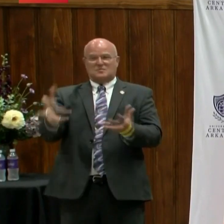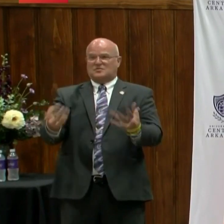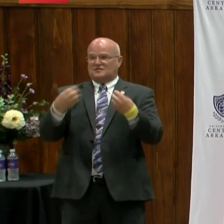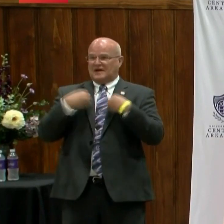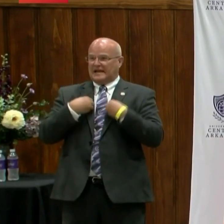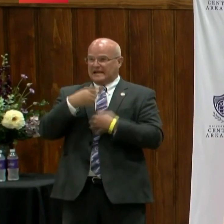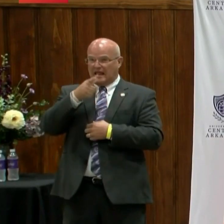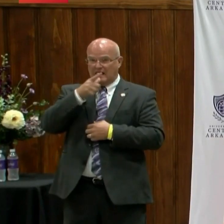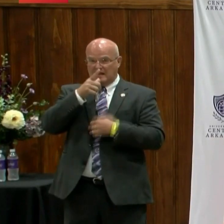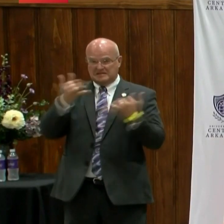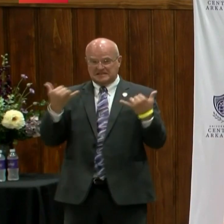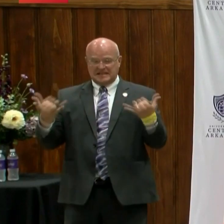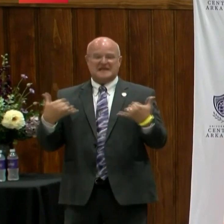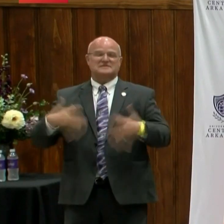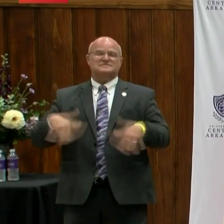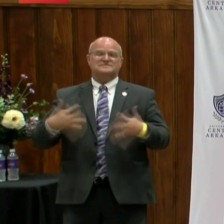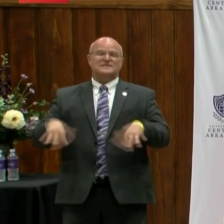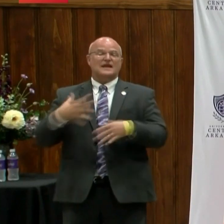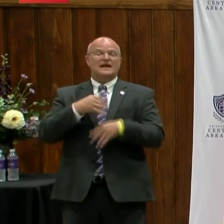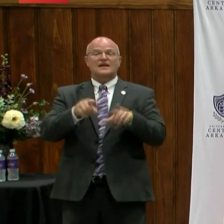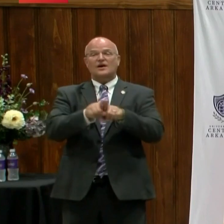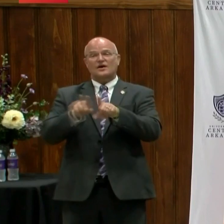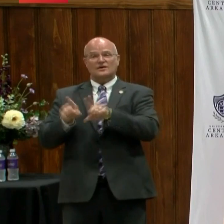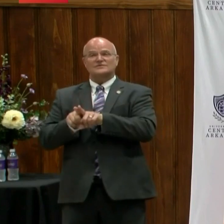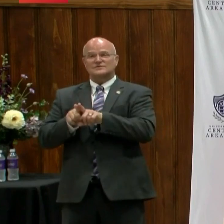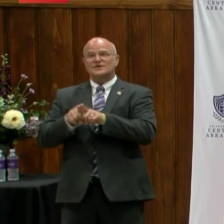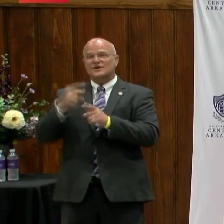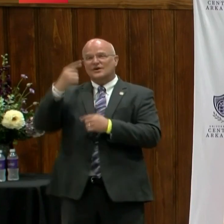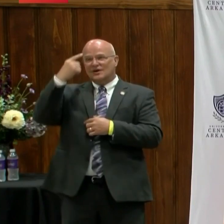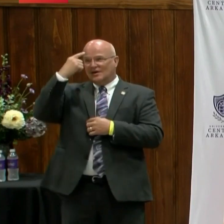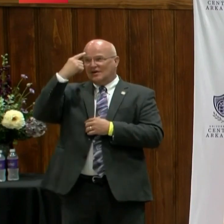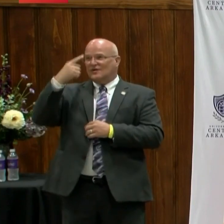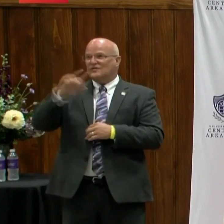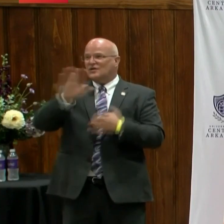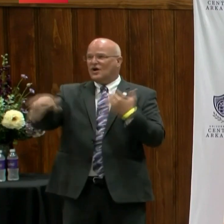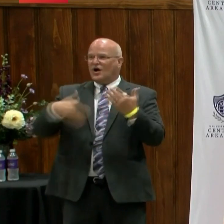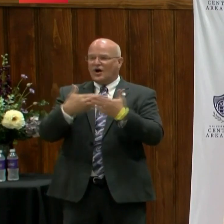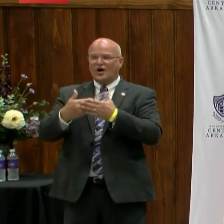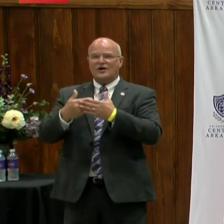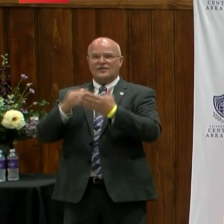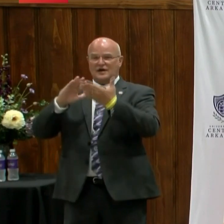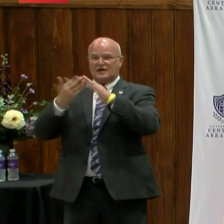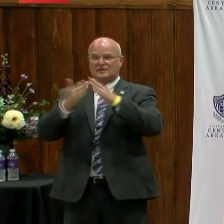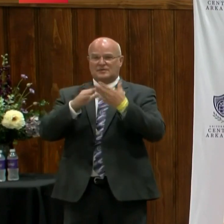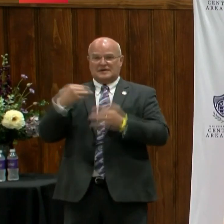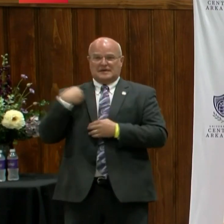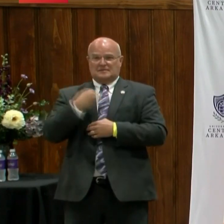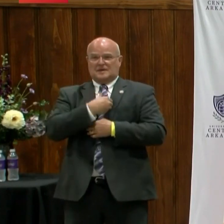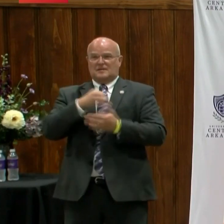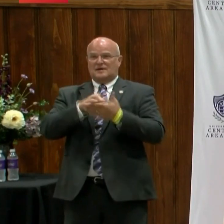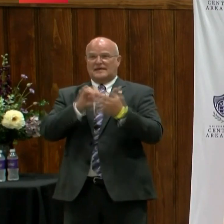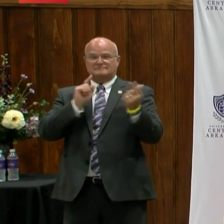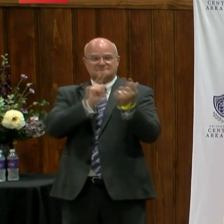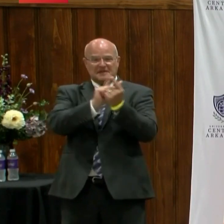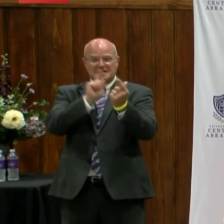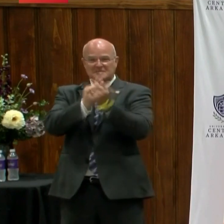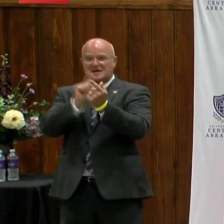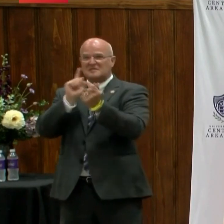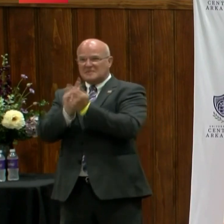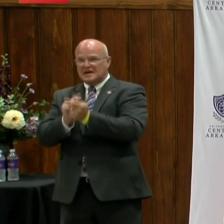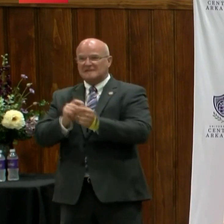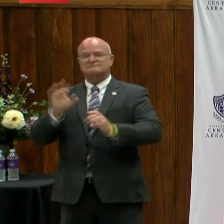providing lunch for us today, and also for all of the community members that met with us